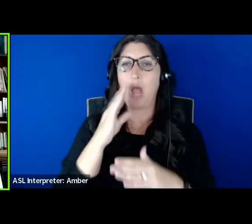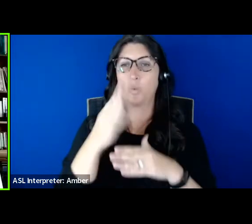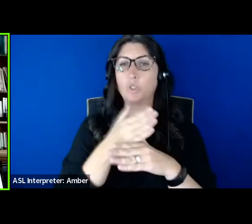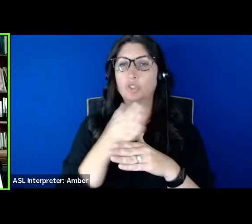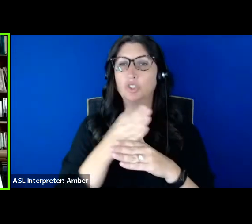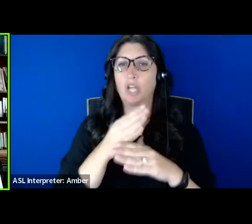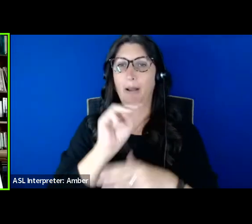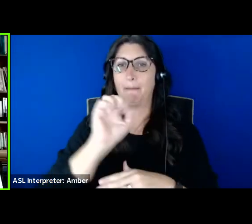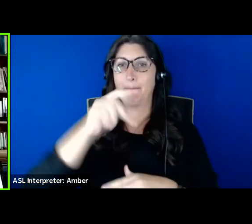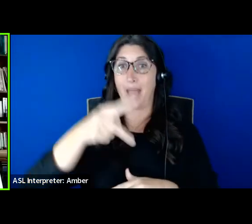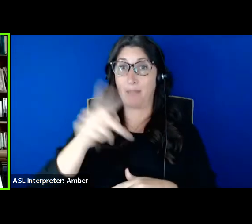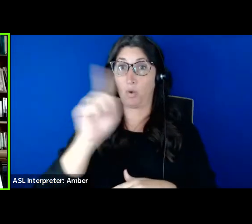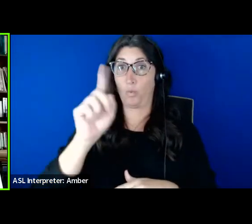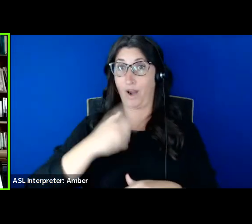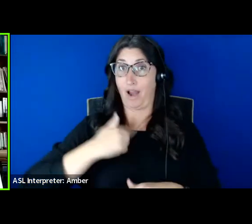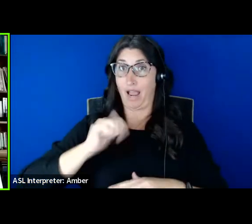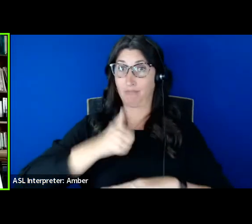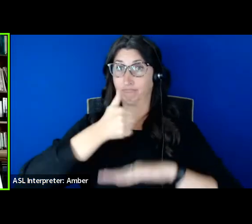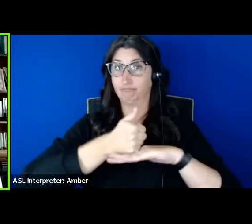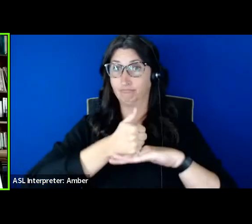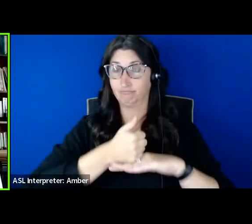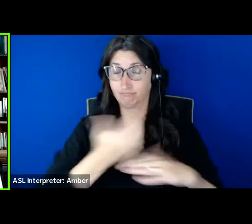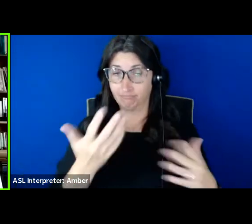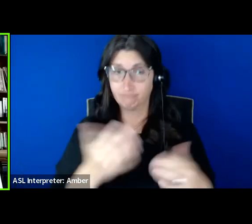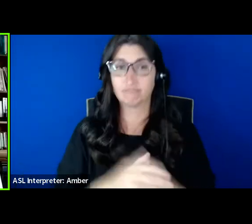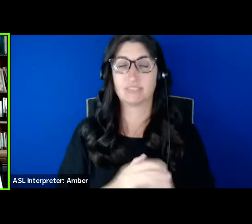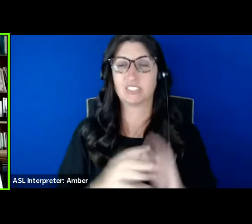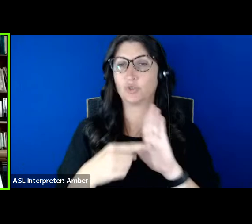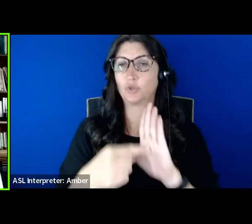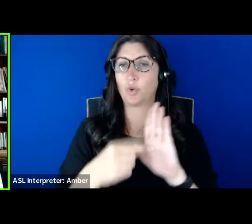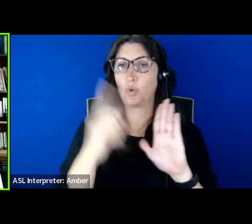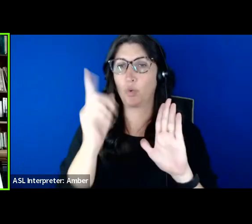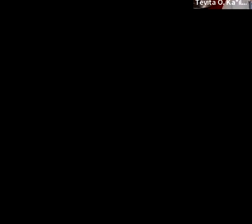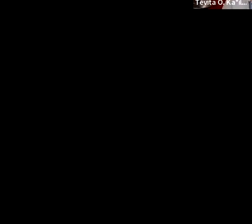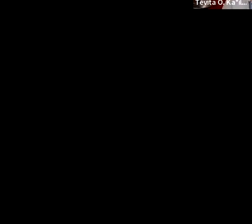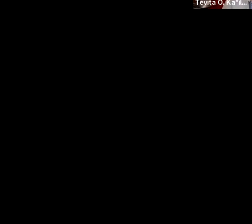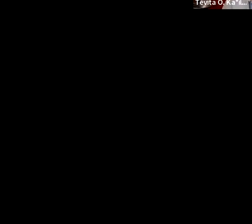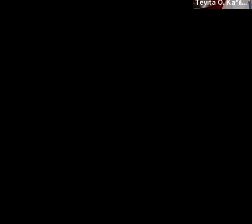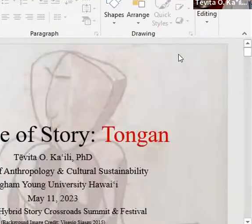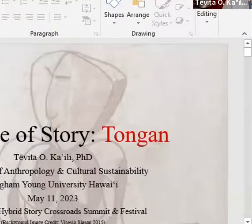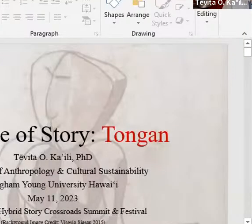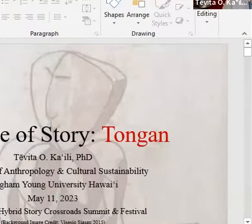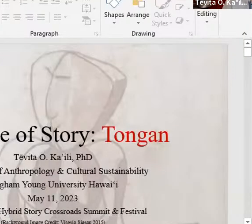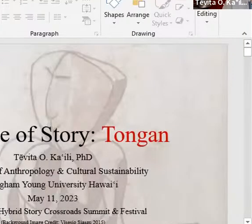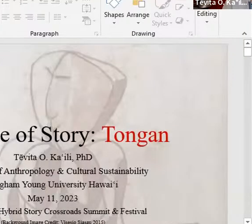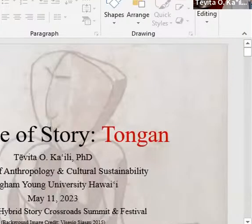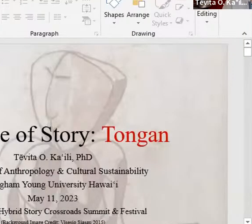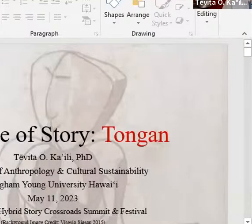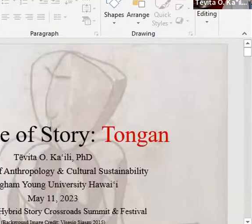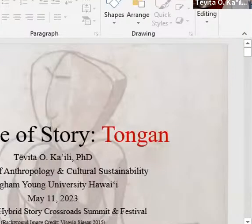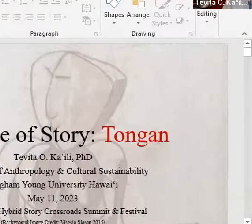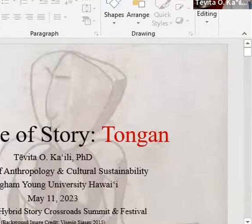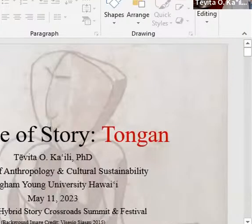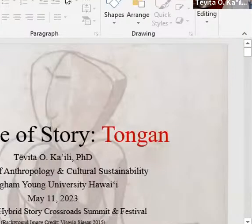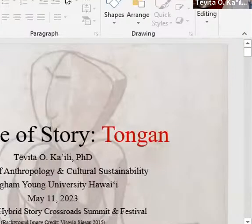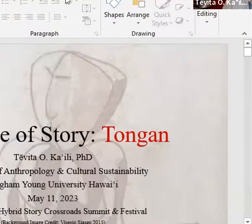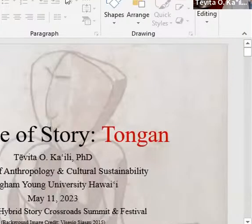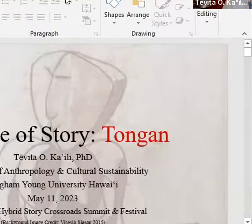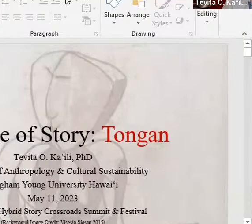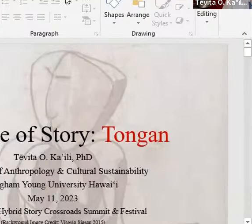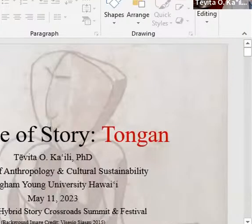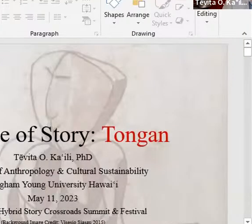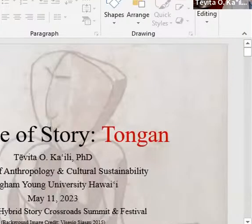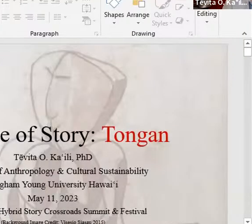where I'm at, and then just to kind of show you that particular map. Okay, there we